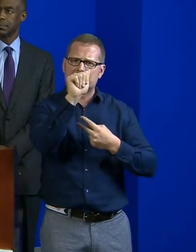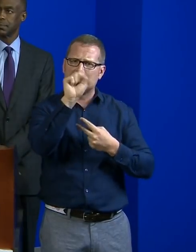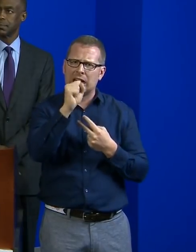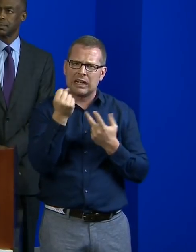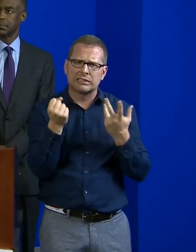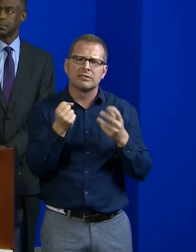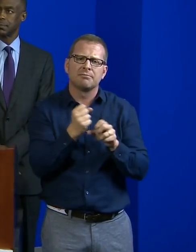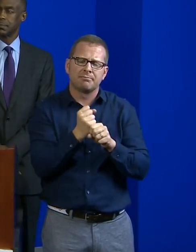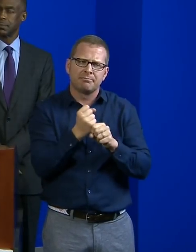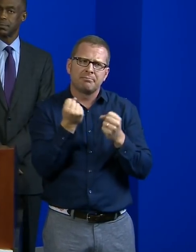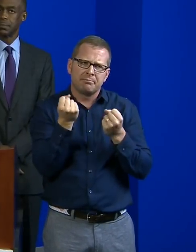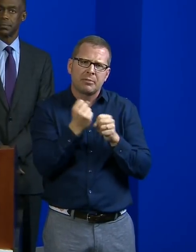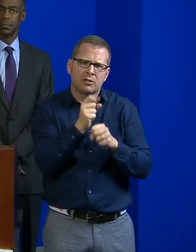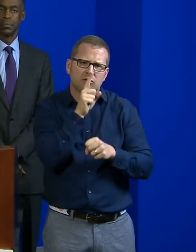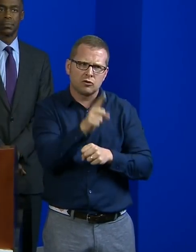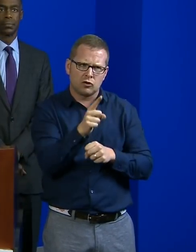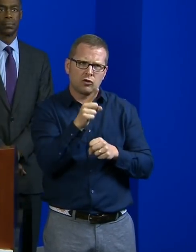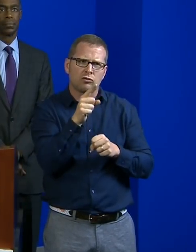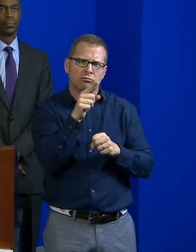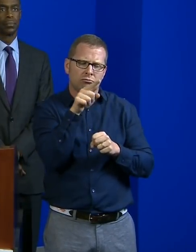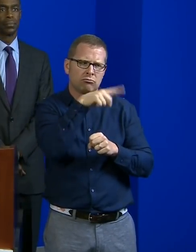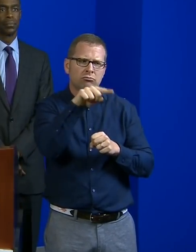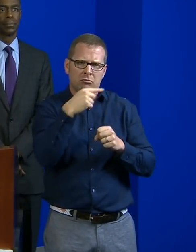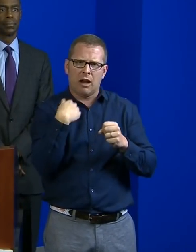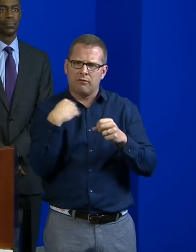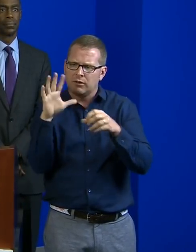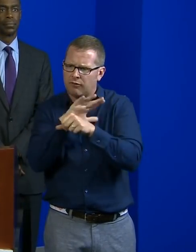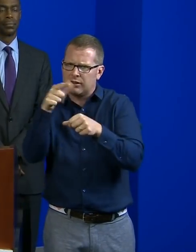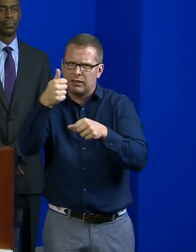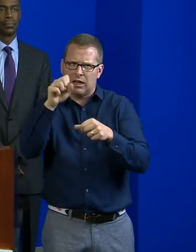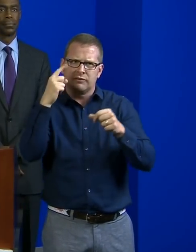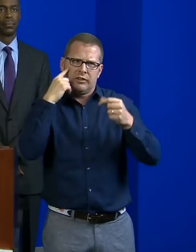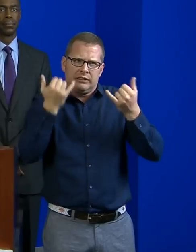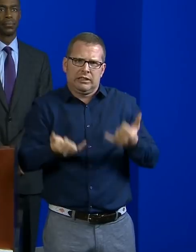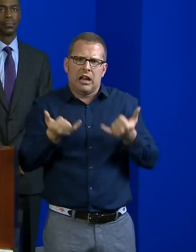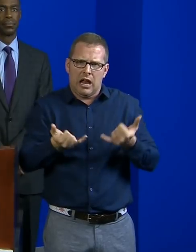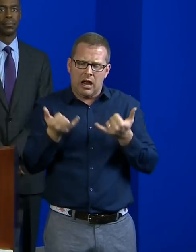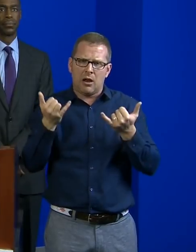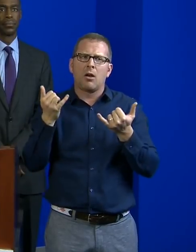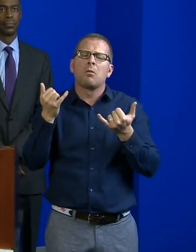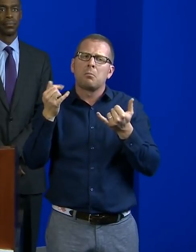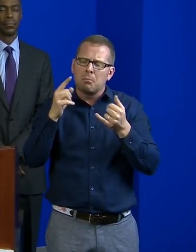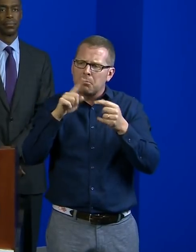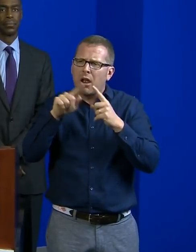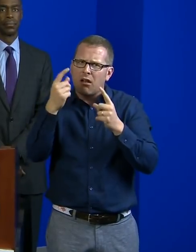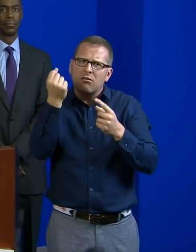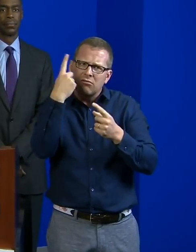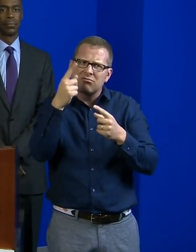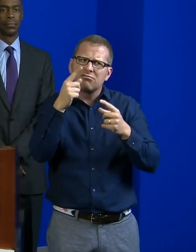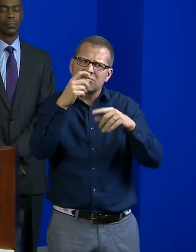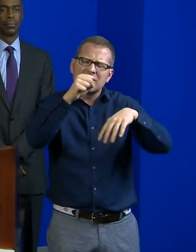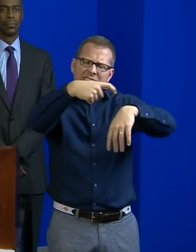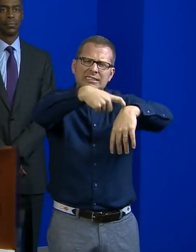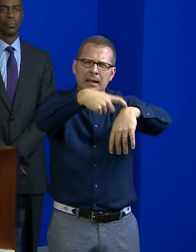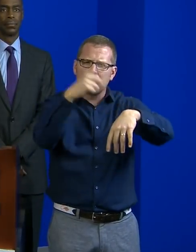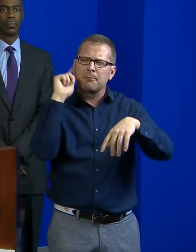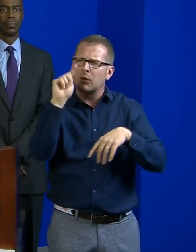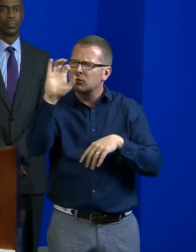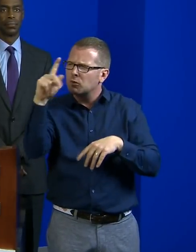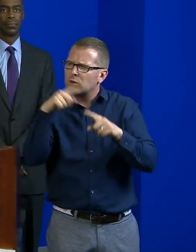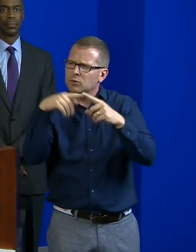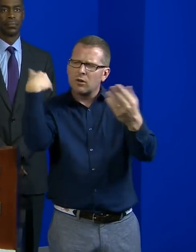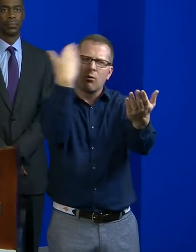limited number of trucks that deliver fuel to gas stations in Broward and 11 other Florida counties, so residents are encouraged to be patient